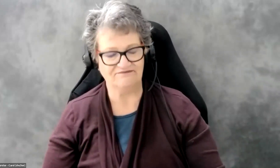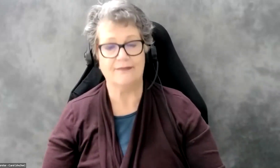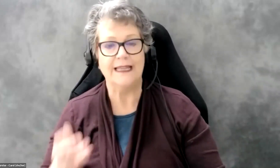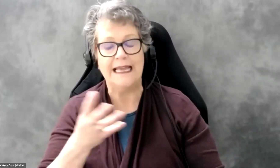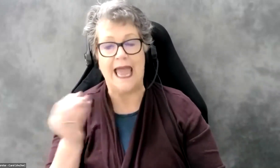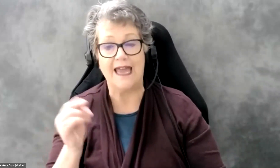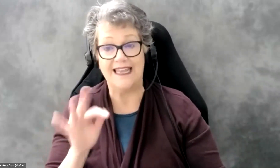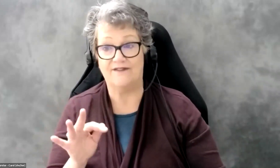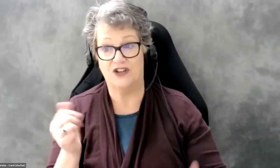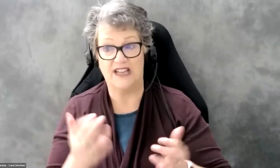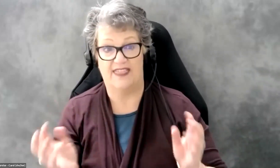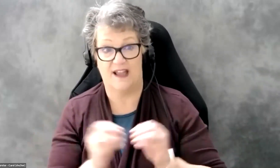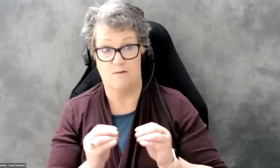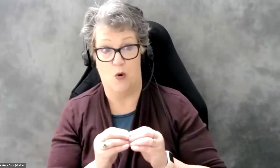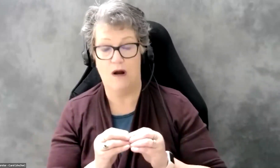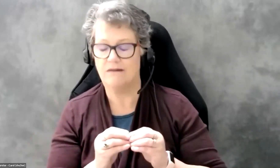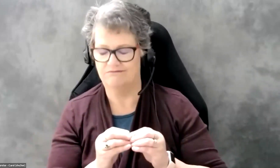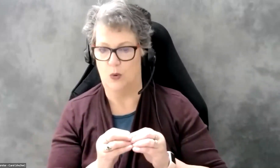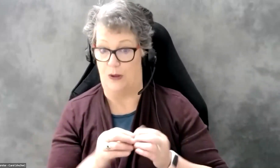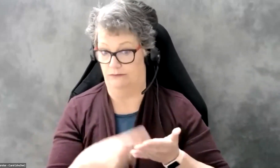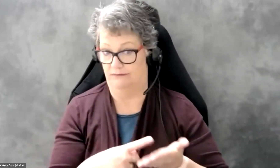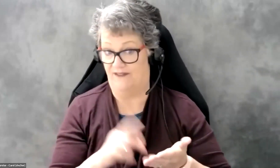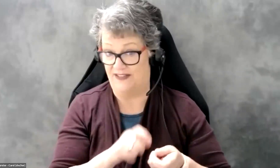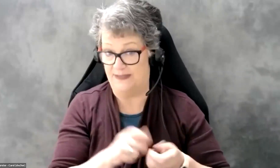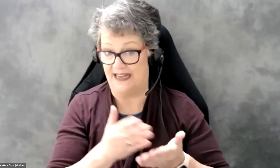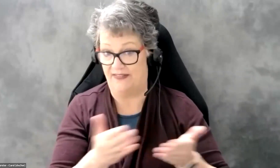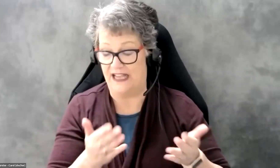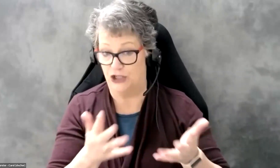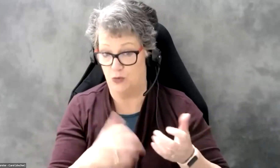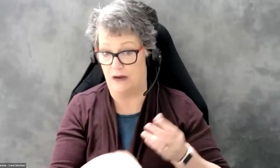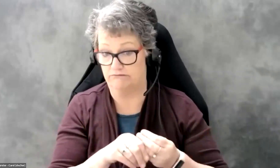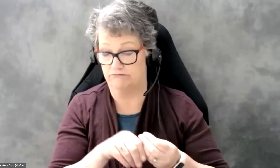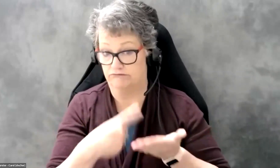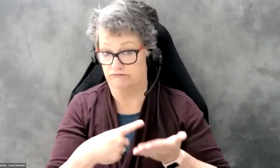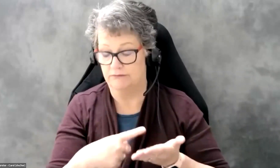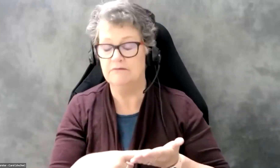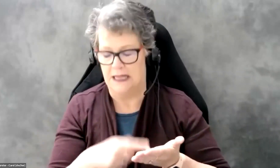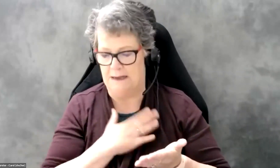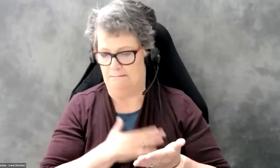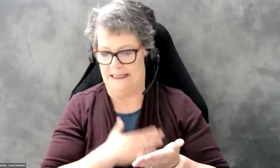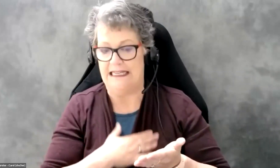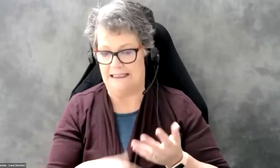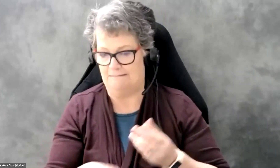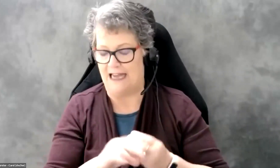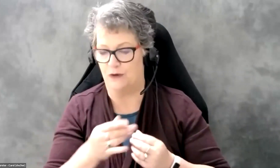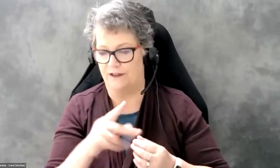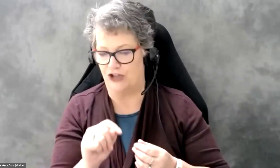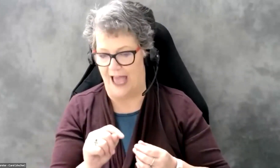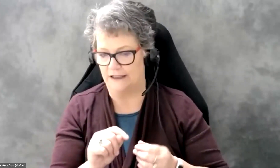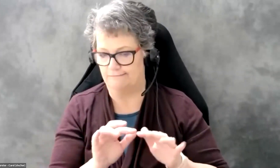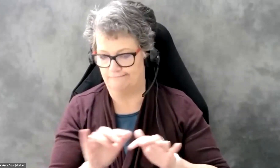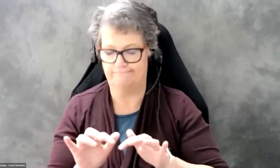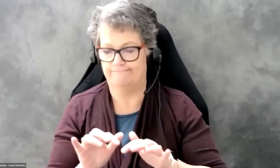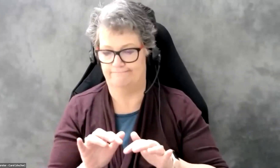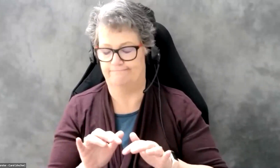And if there's anything else, we will jump to it. If you have specific things that you want to discuss as well, please don't hesitate to go into